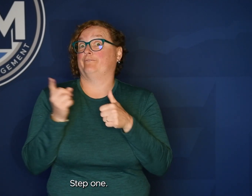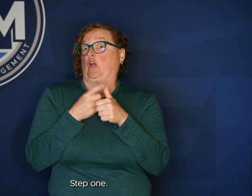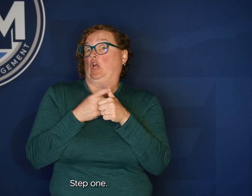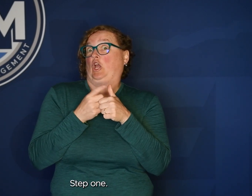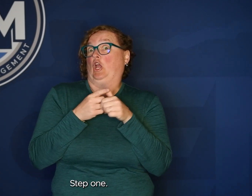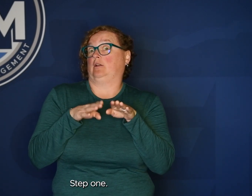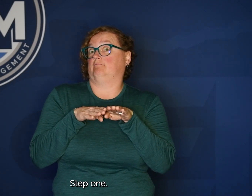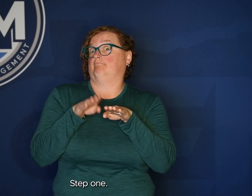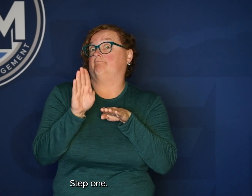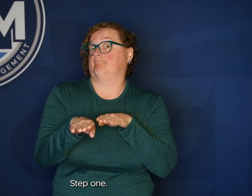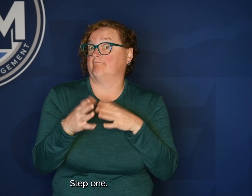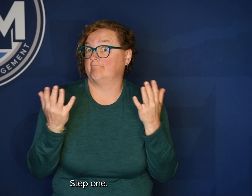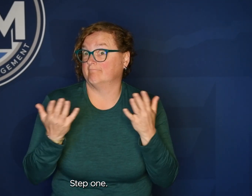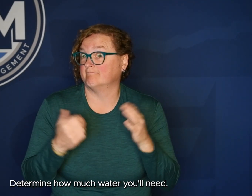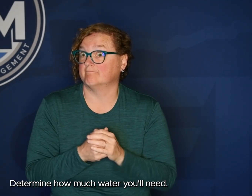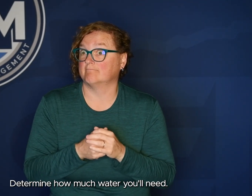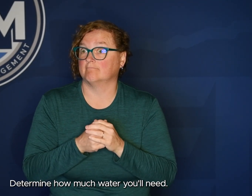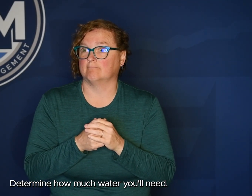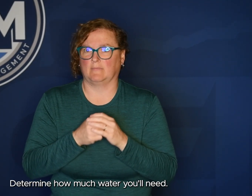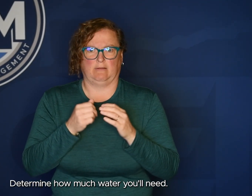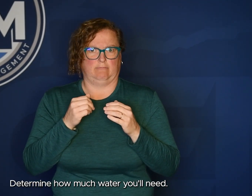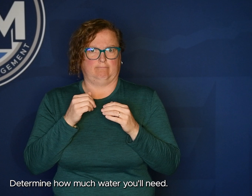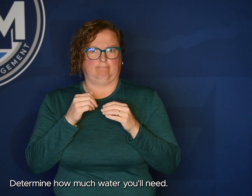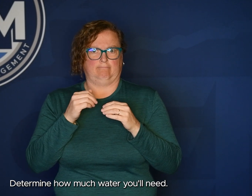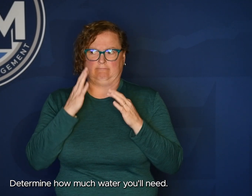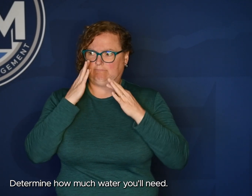Step 1. Determine how much water you'll need.